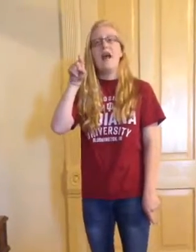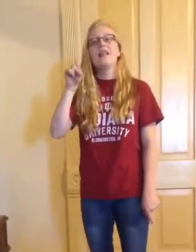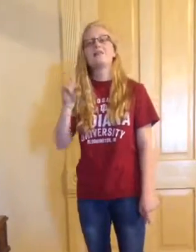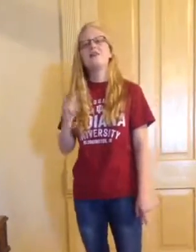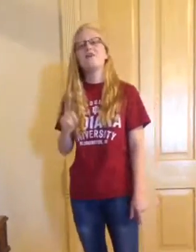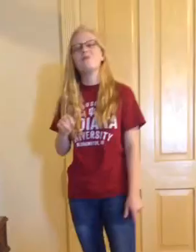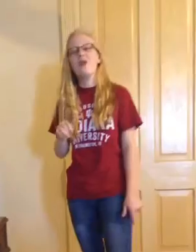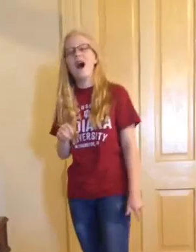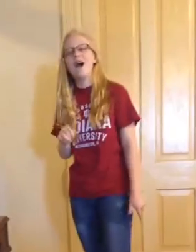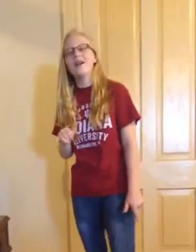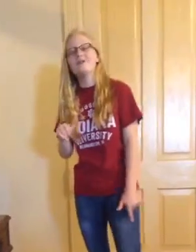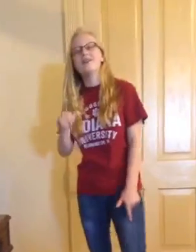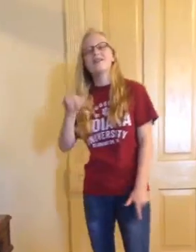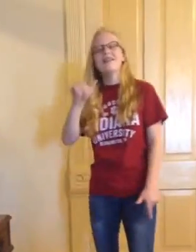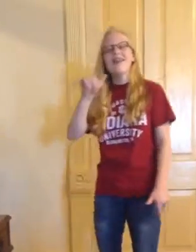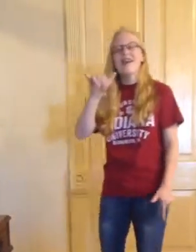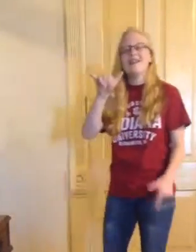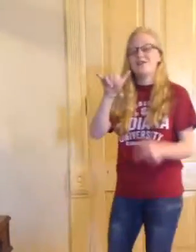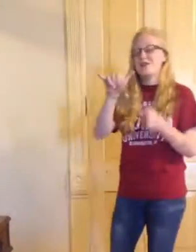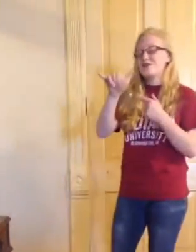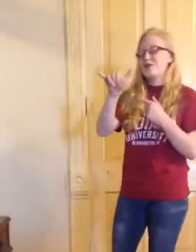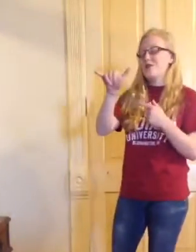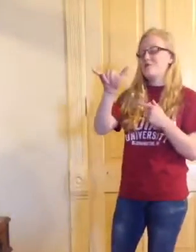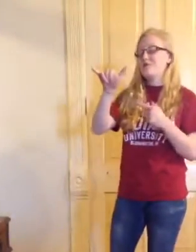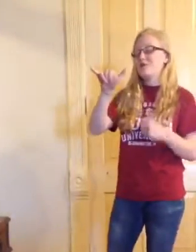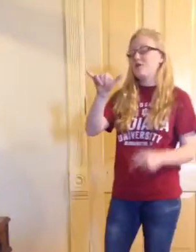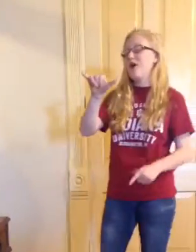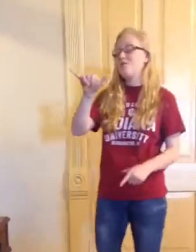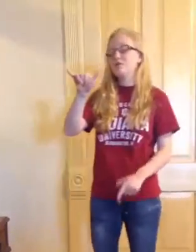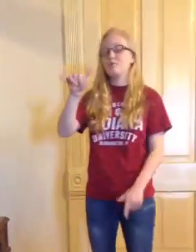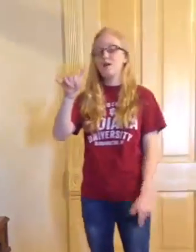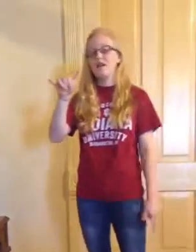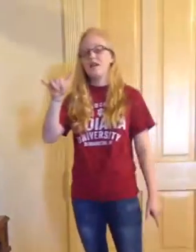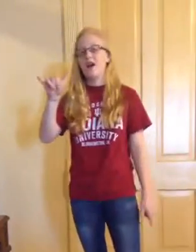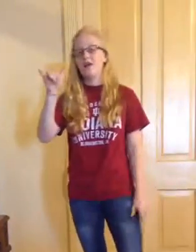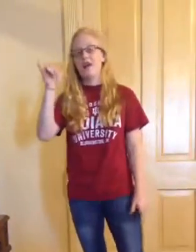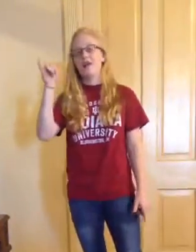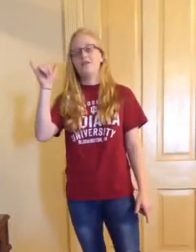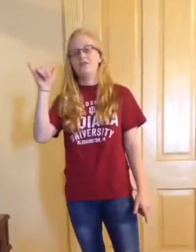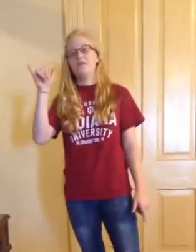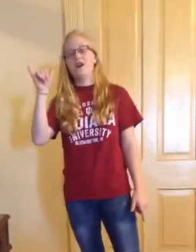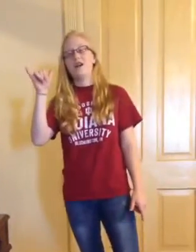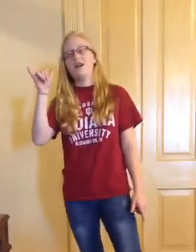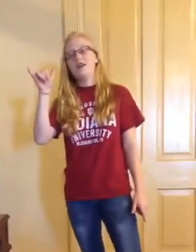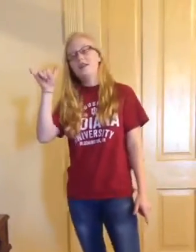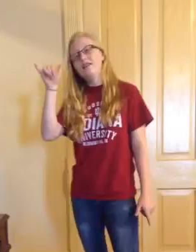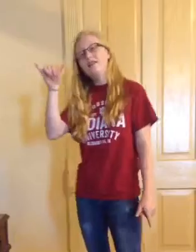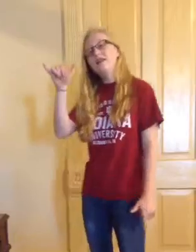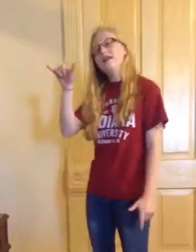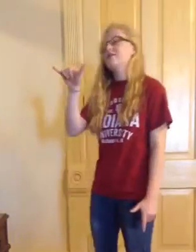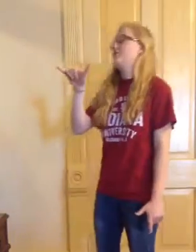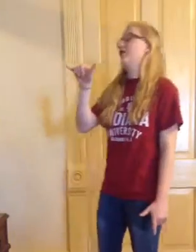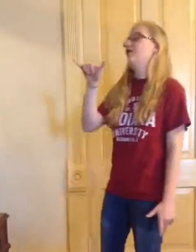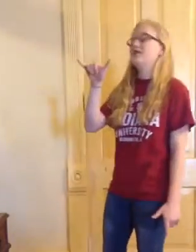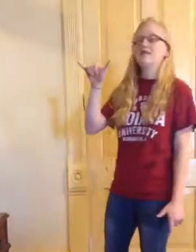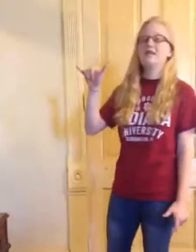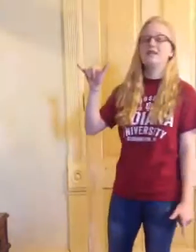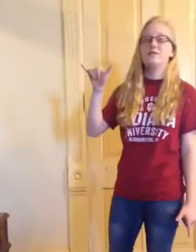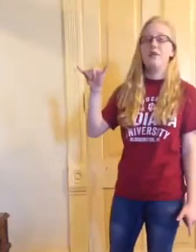Next you have Y, which is just your thumb and your pinky out like rocking. And so,